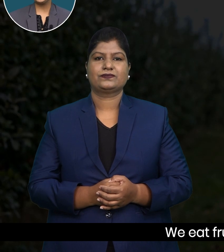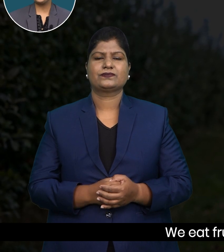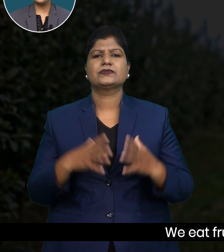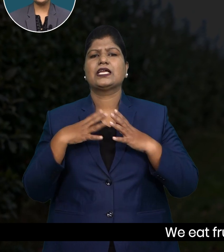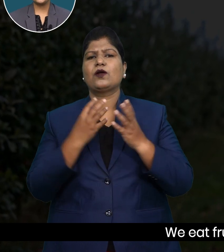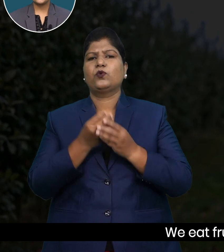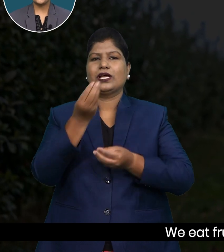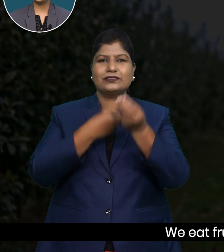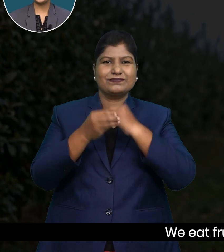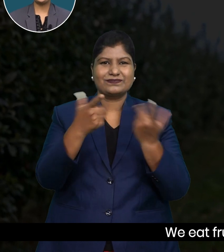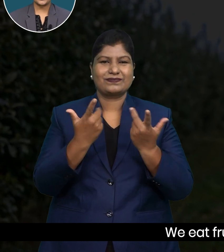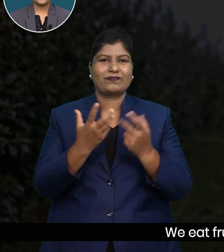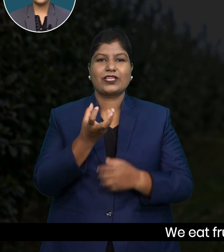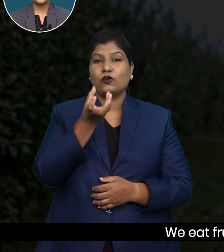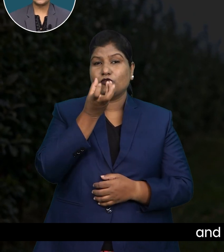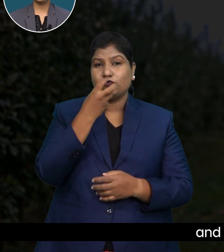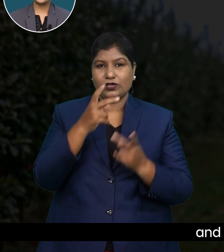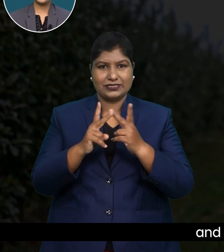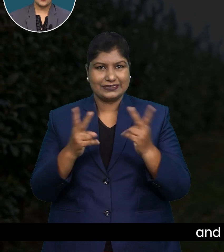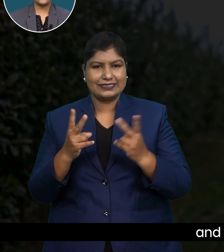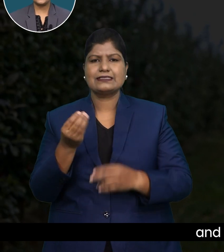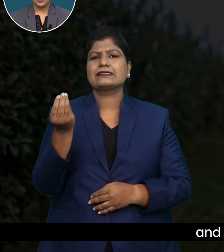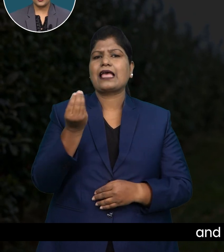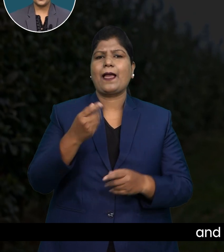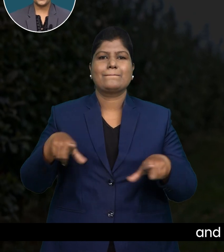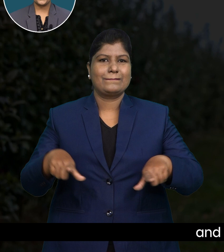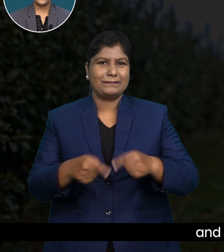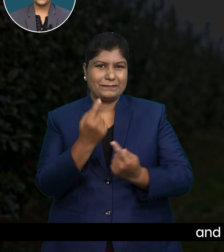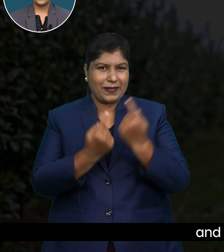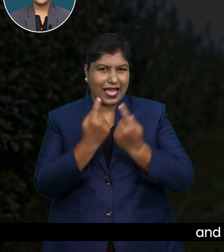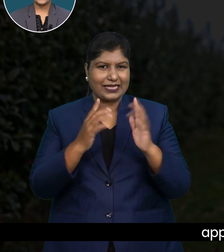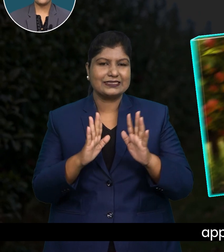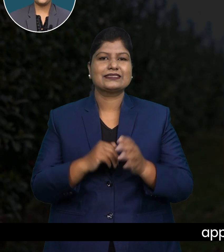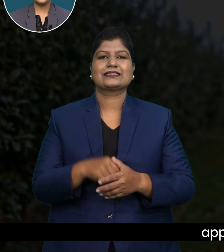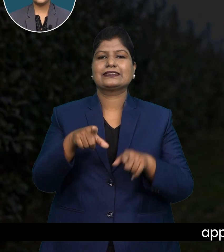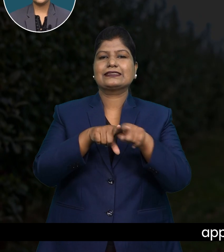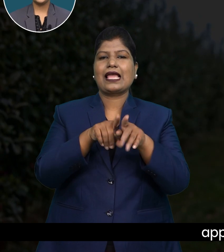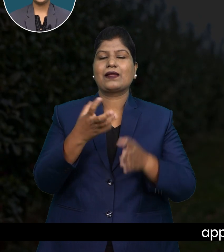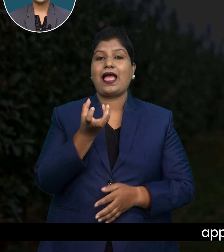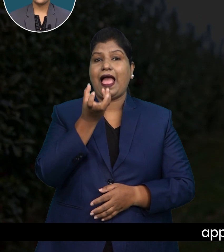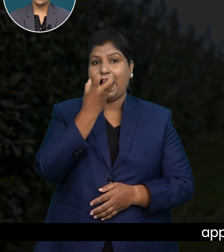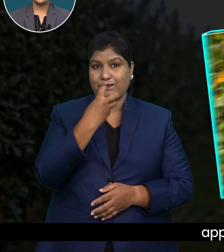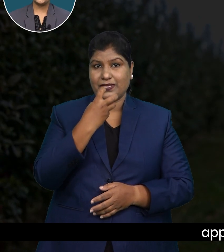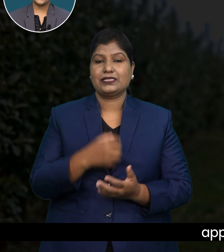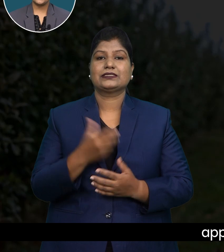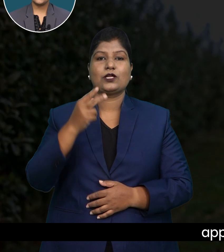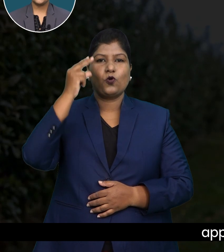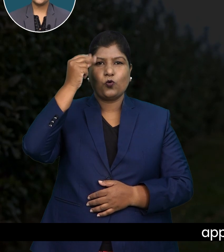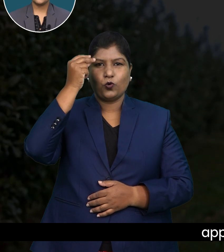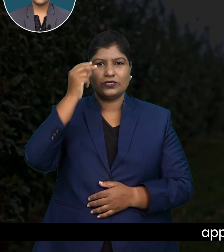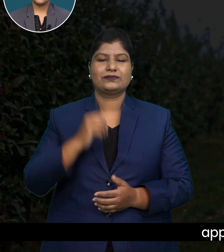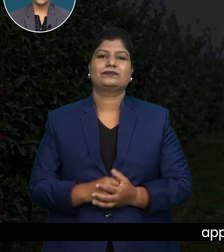We eat fruits of some plants and examples are apples,